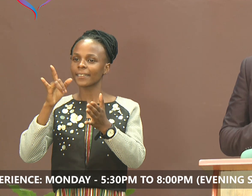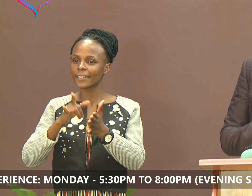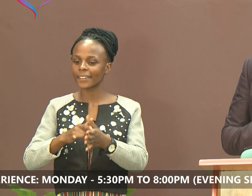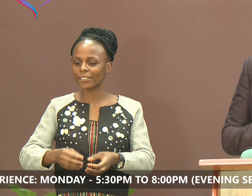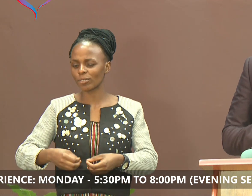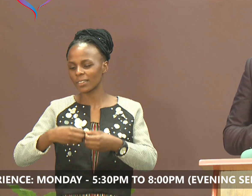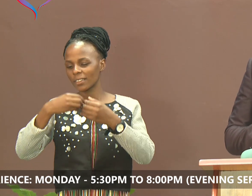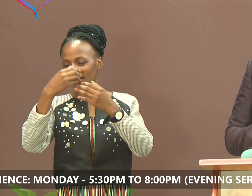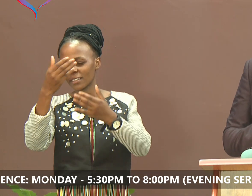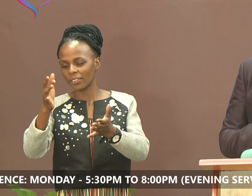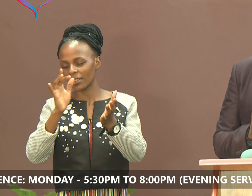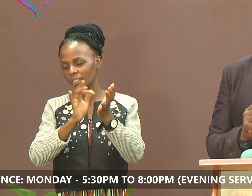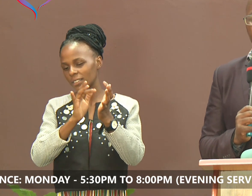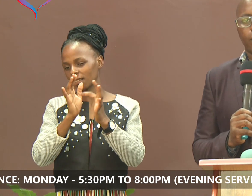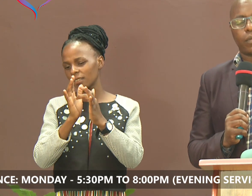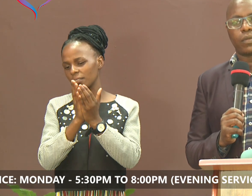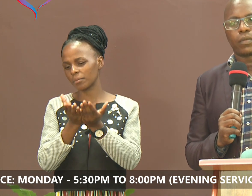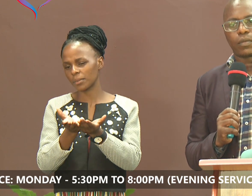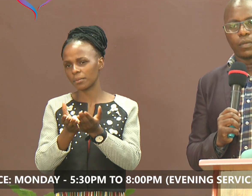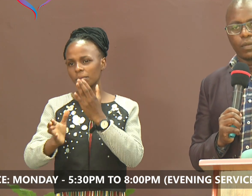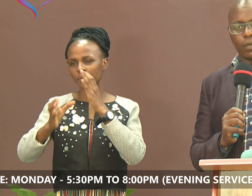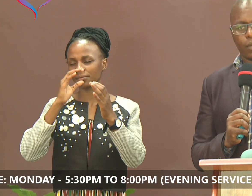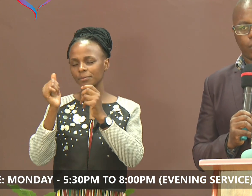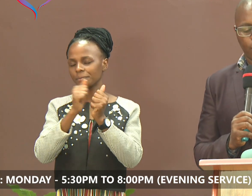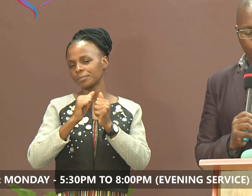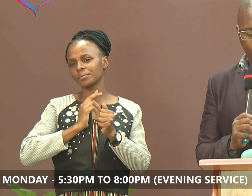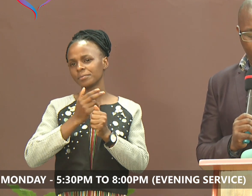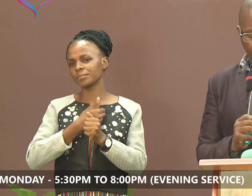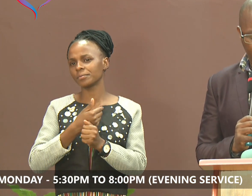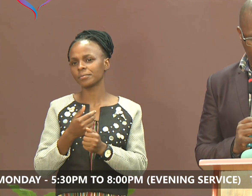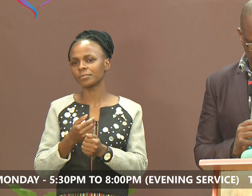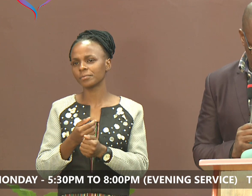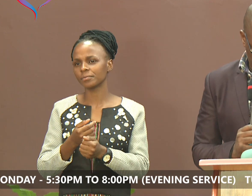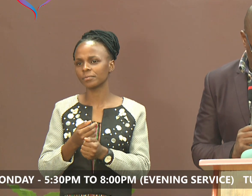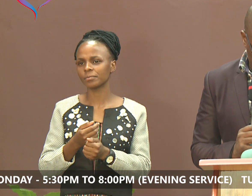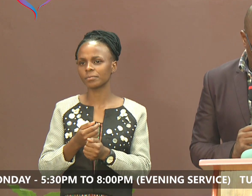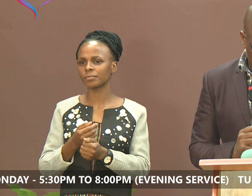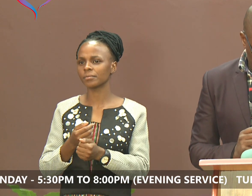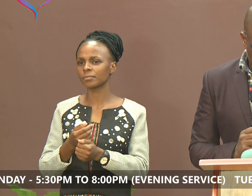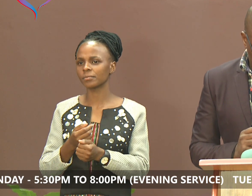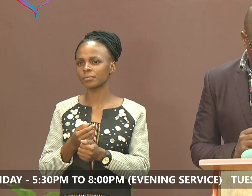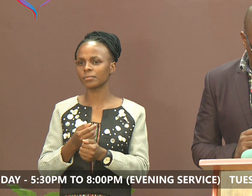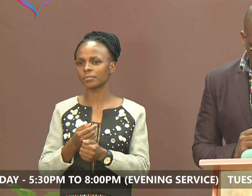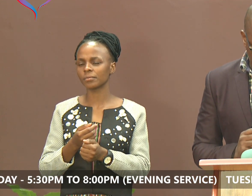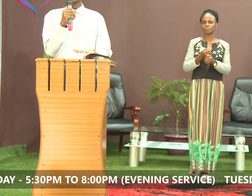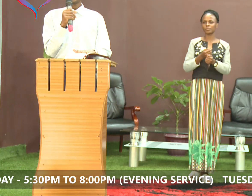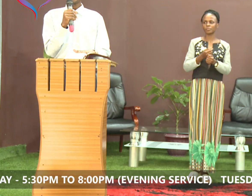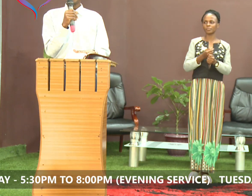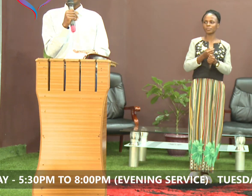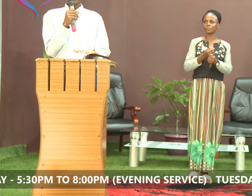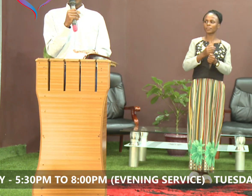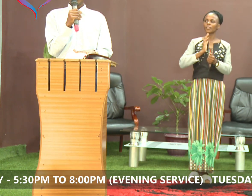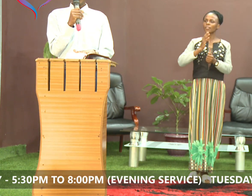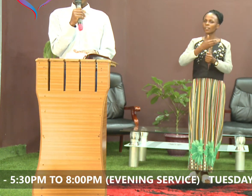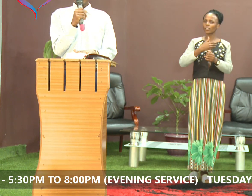to communicate to us. Ayagala okwogeraganya nnyo kyovola bayatuwa n'ebyawandiikibwa tubikozese. Our marriage started